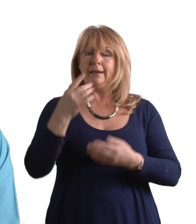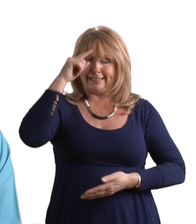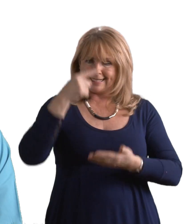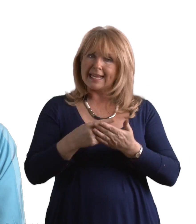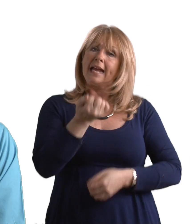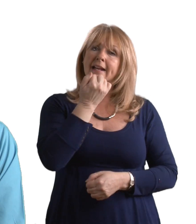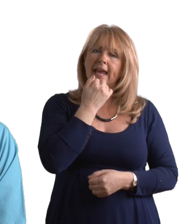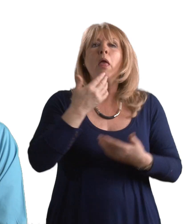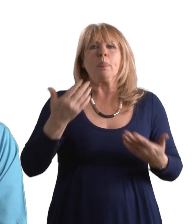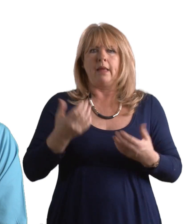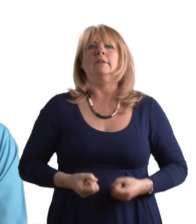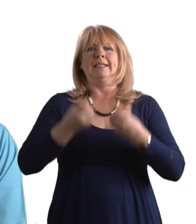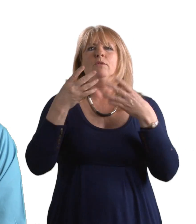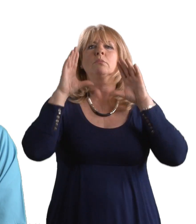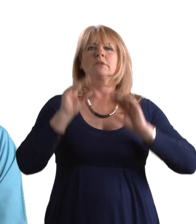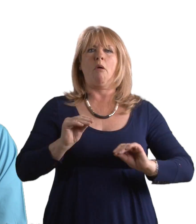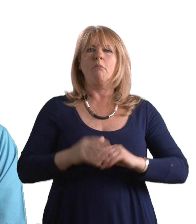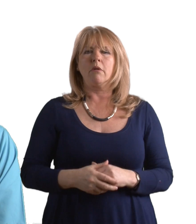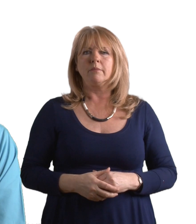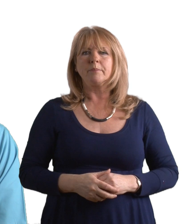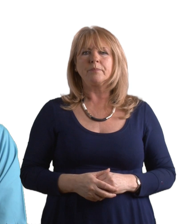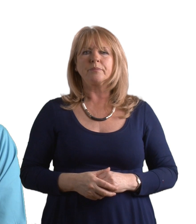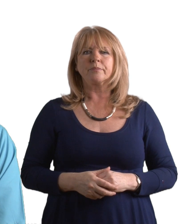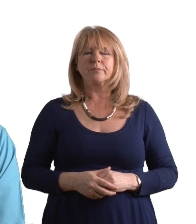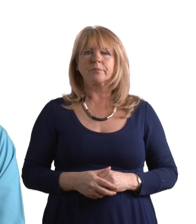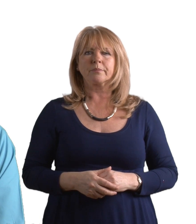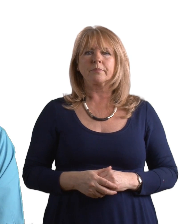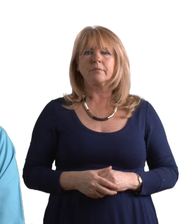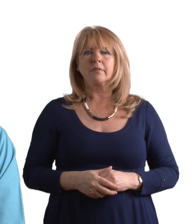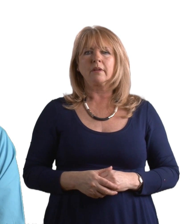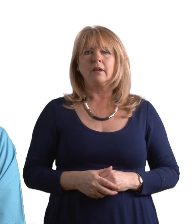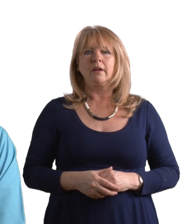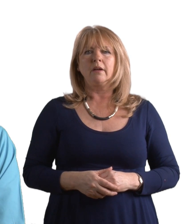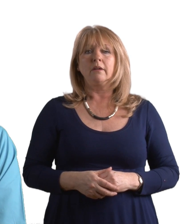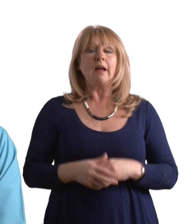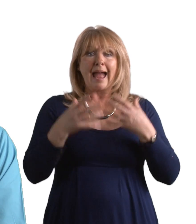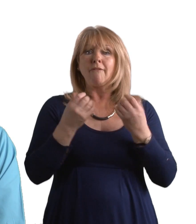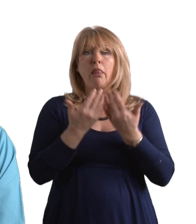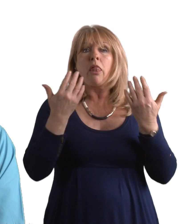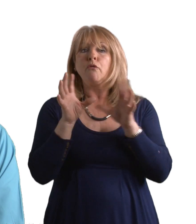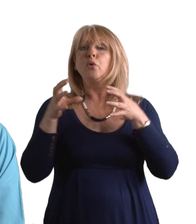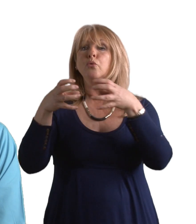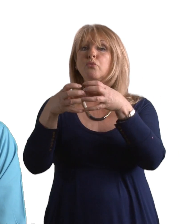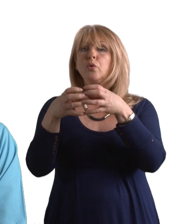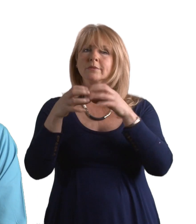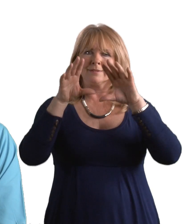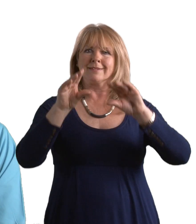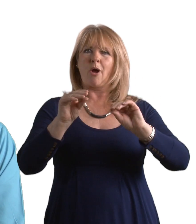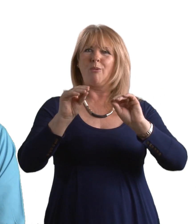possible. If you are quitting by yourself, it is recommended that you stop completely on your quit date.